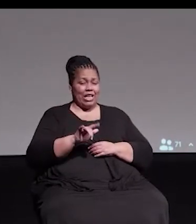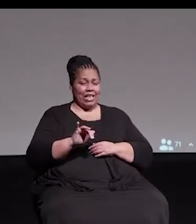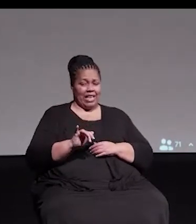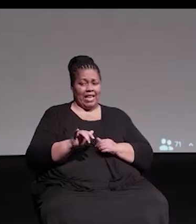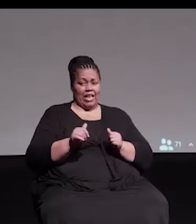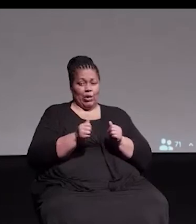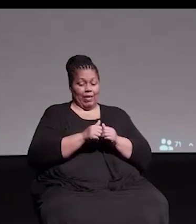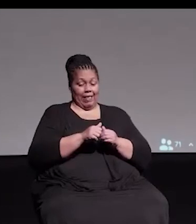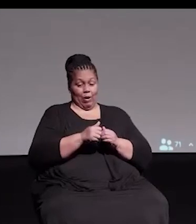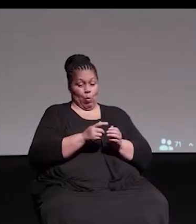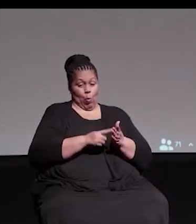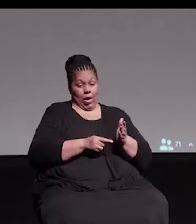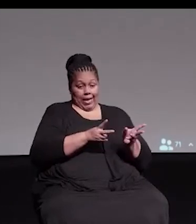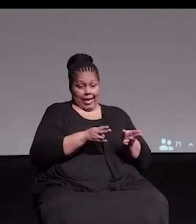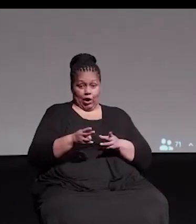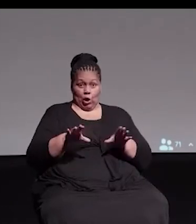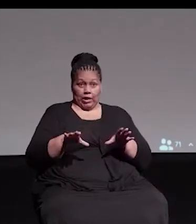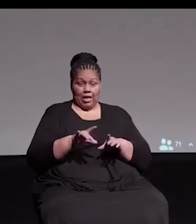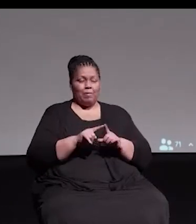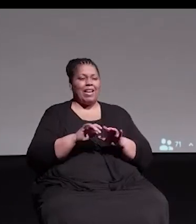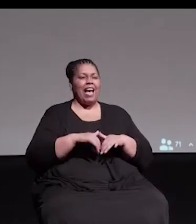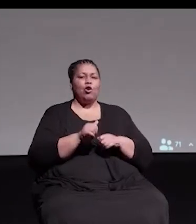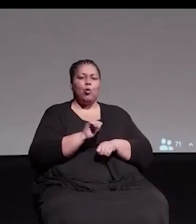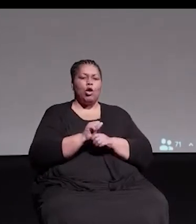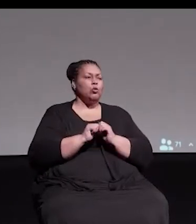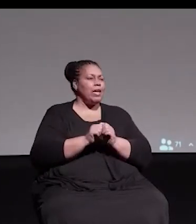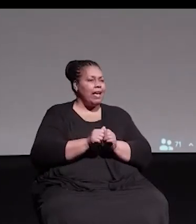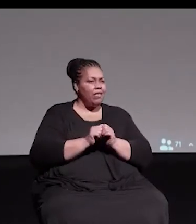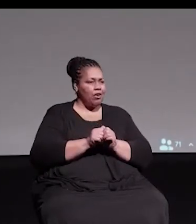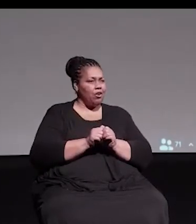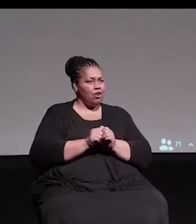what an editor does, but how to work together,